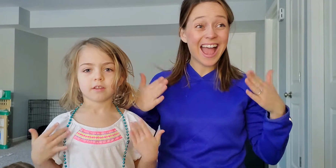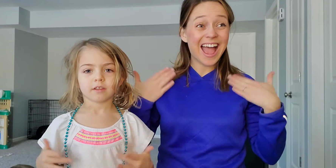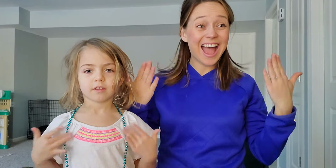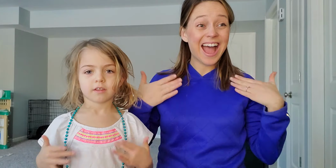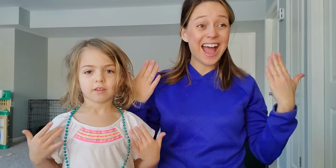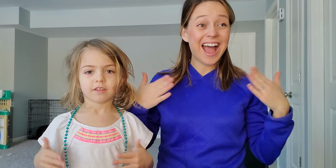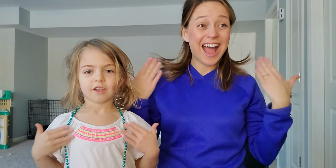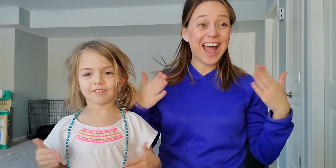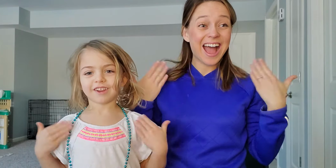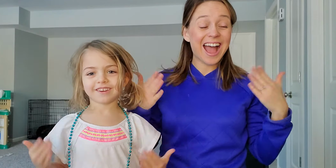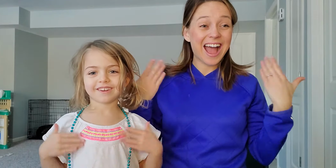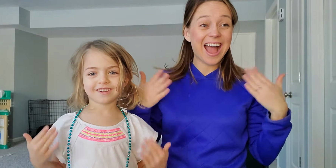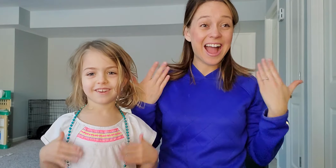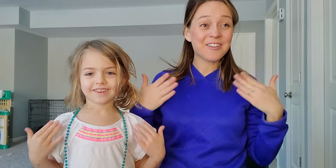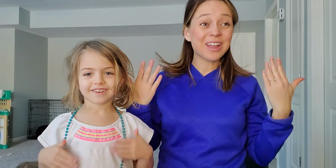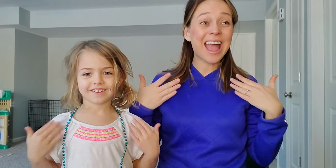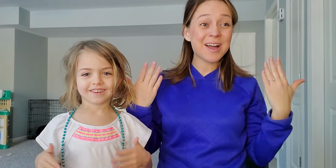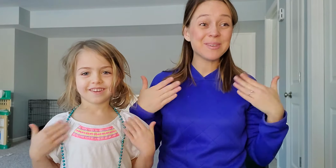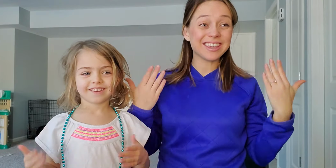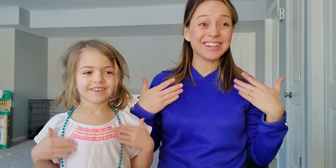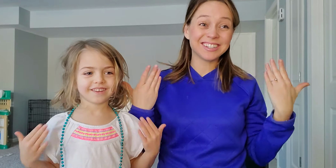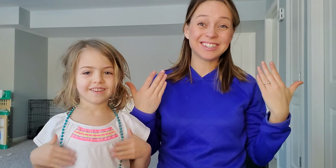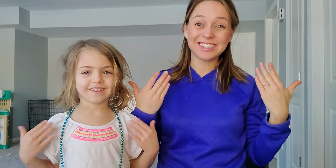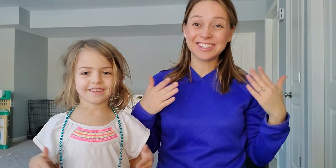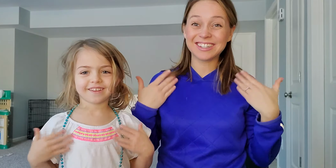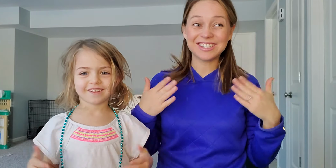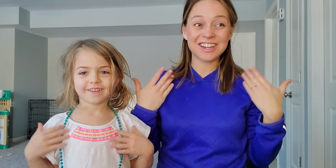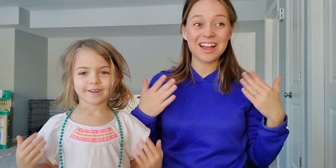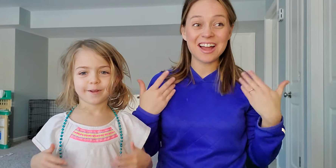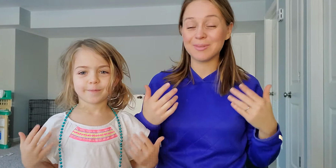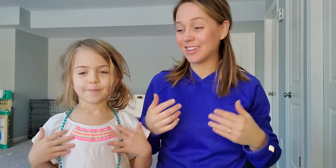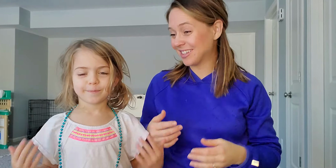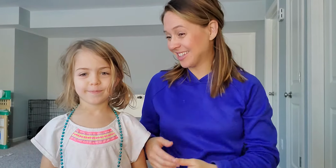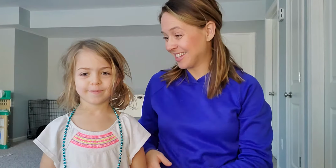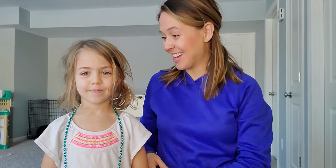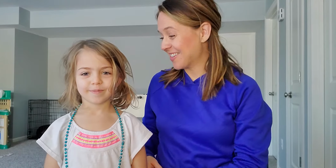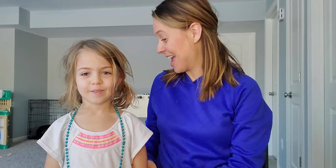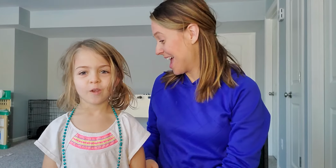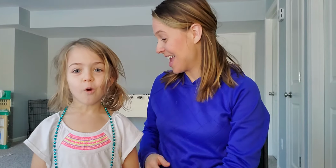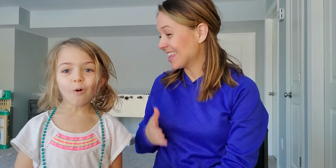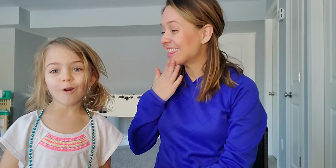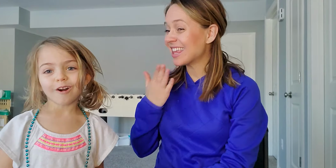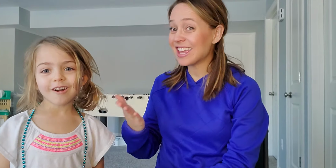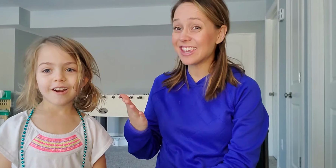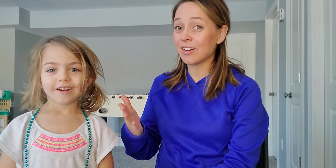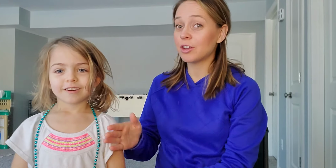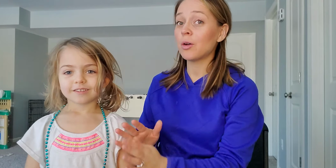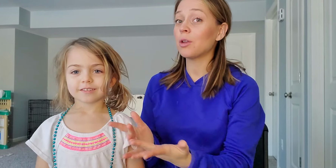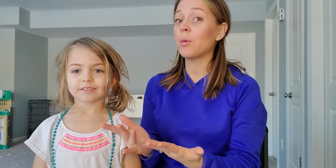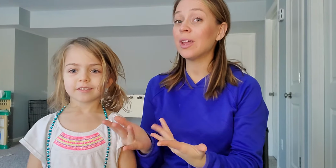I did 10, all right. I feel happy. Good job. Okay, or, thank you. No, no, no, wait,